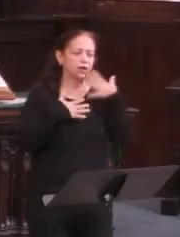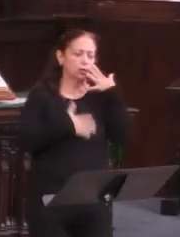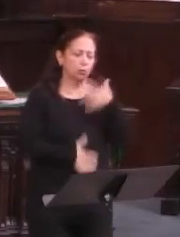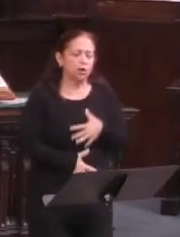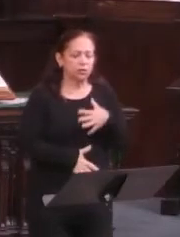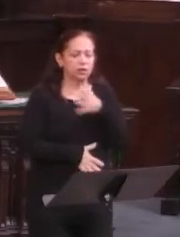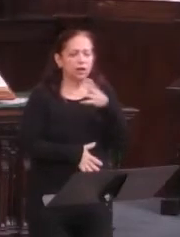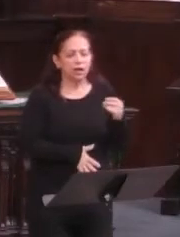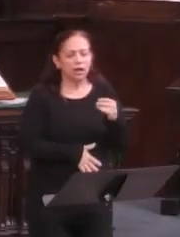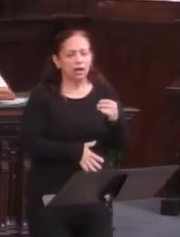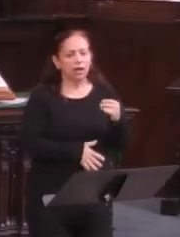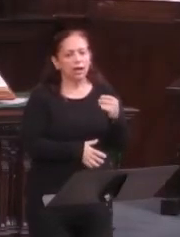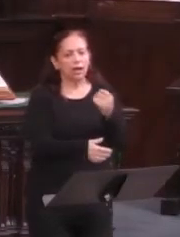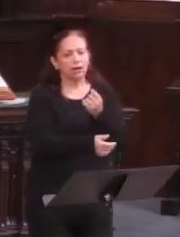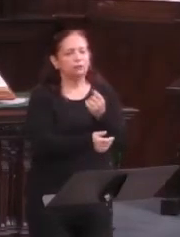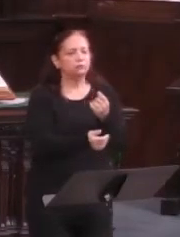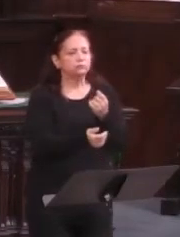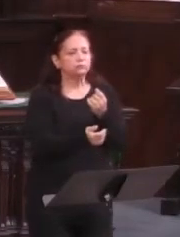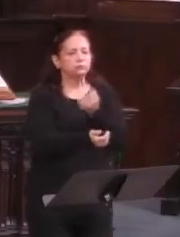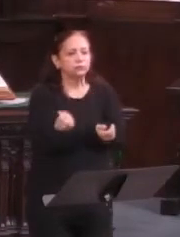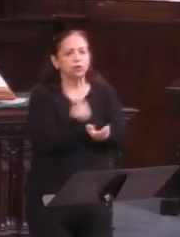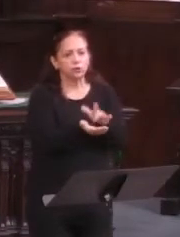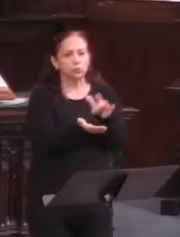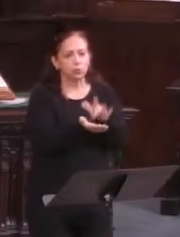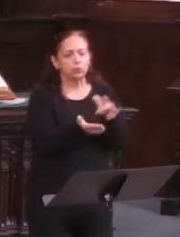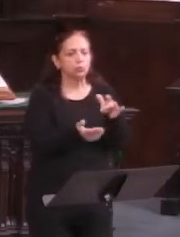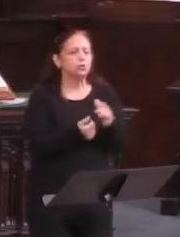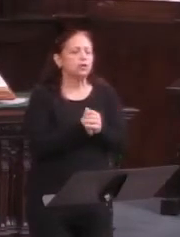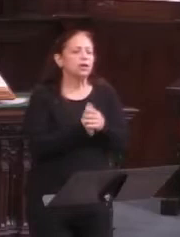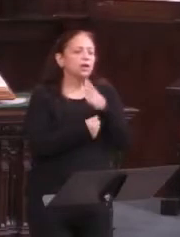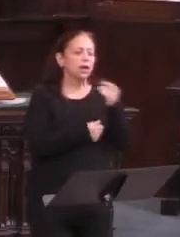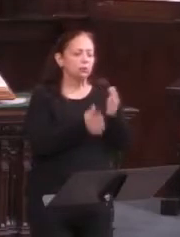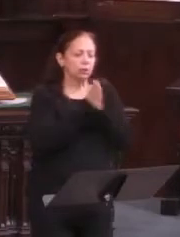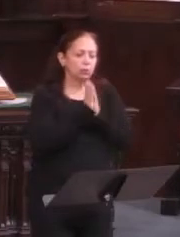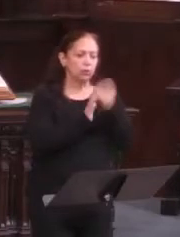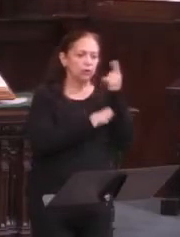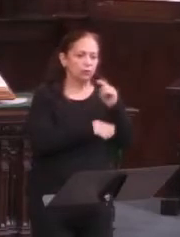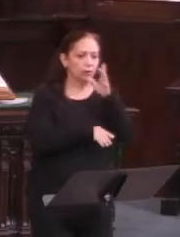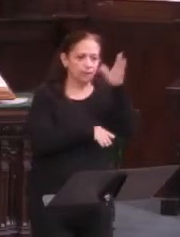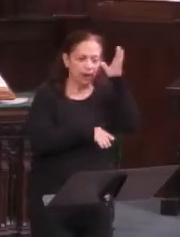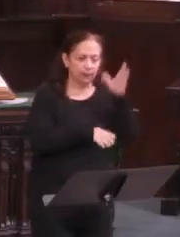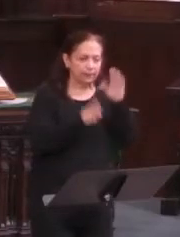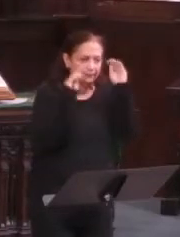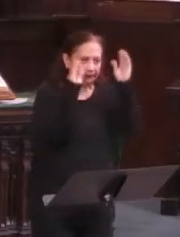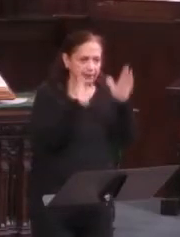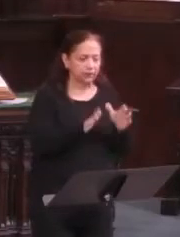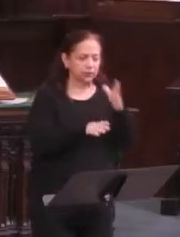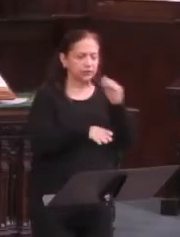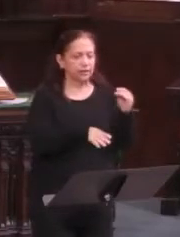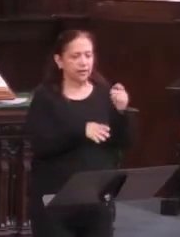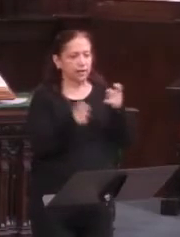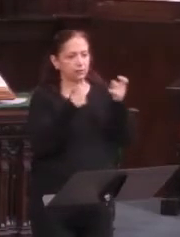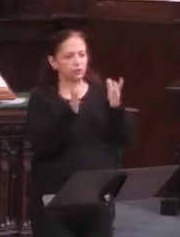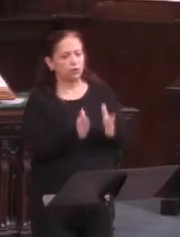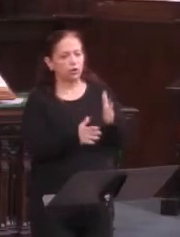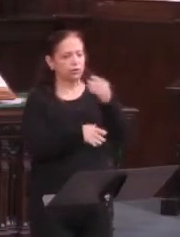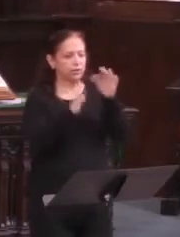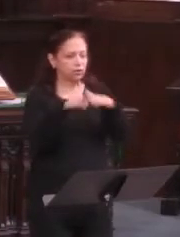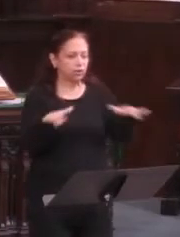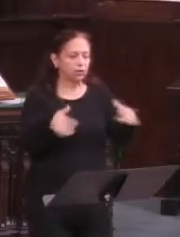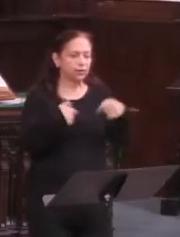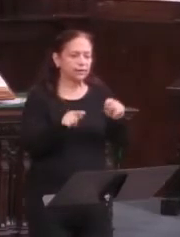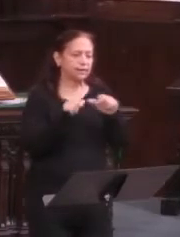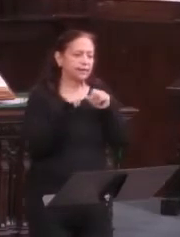depression, and substance use disorders. And we pray for parents and teachers and school administrators and children as